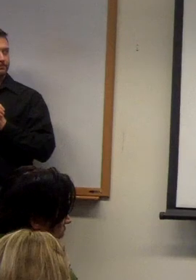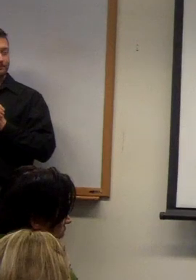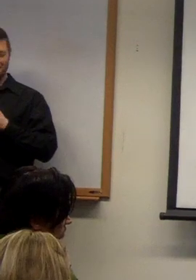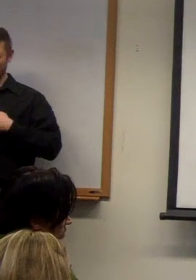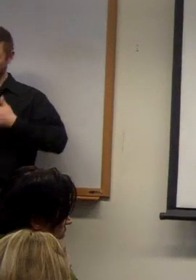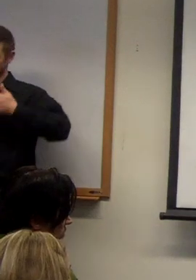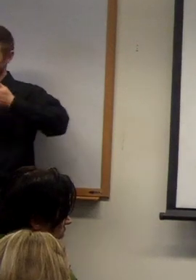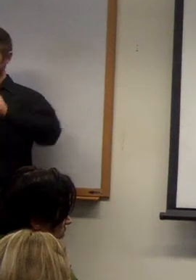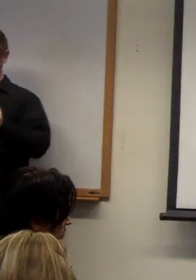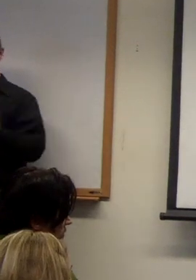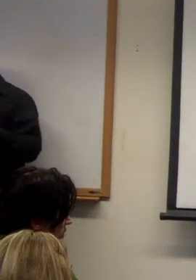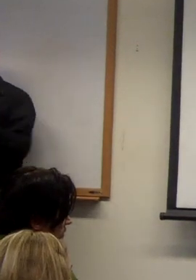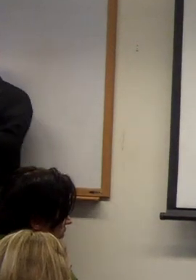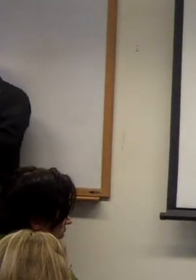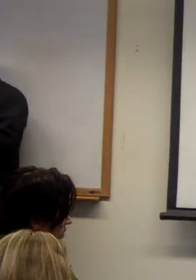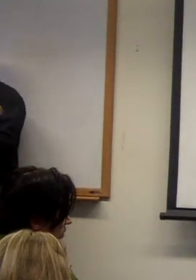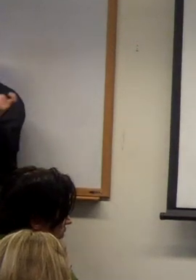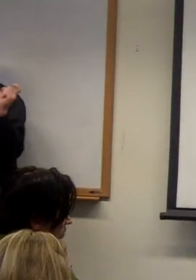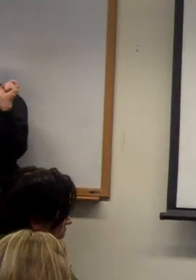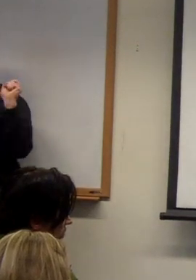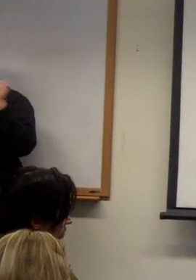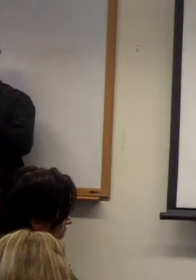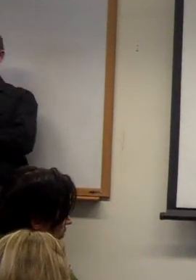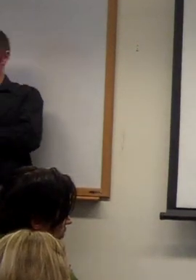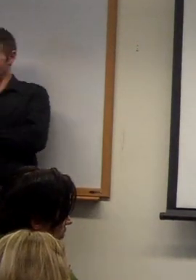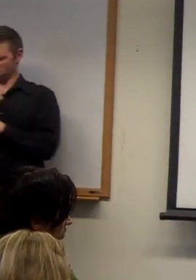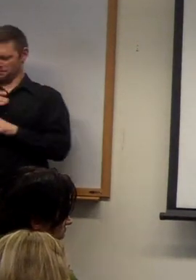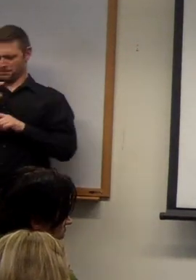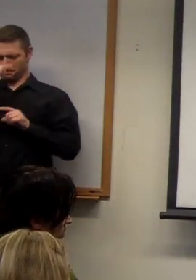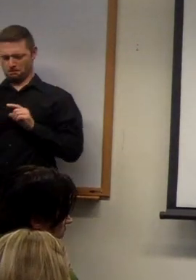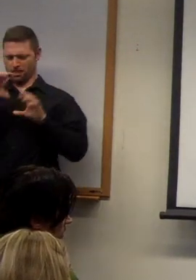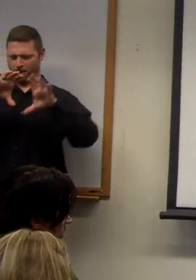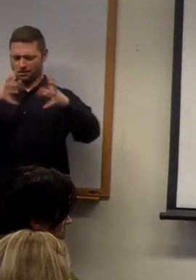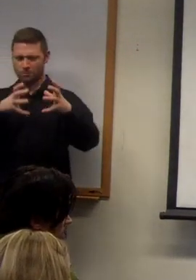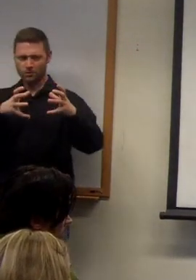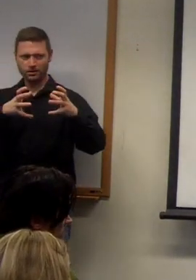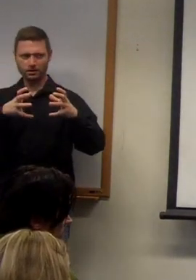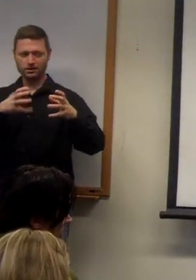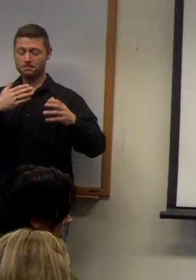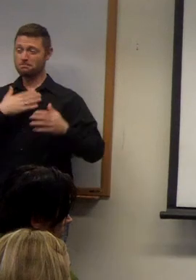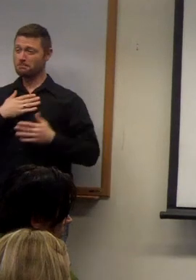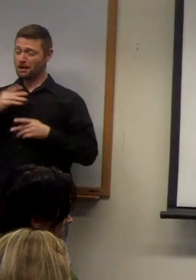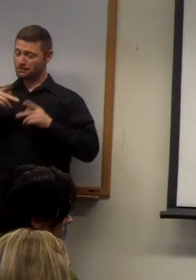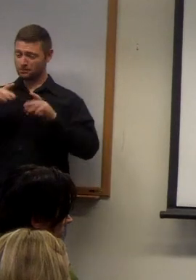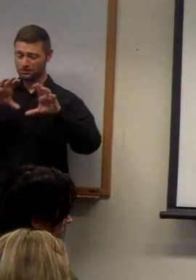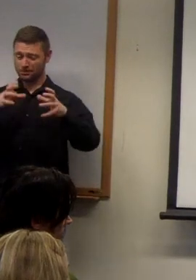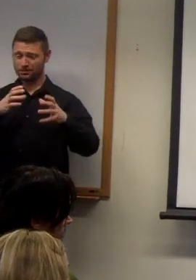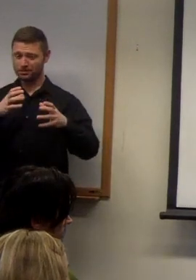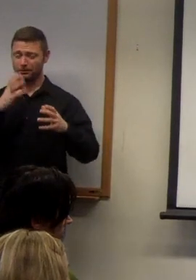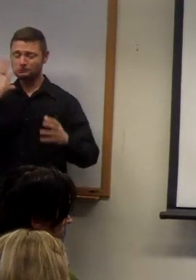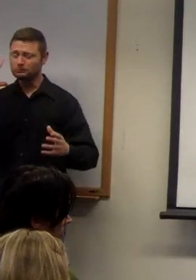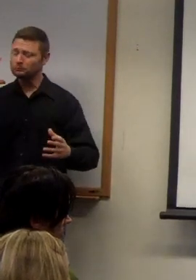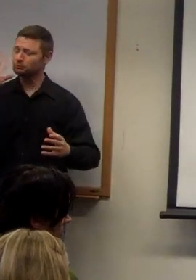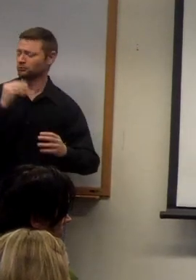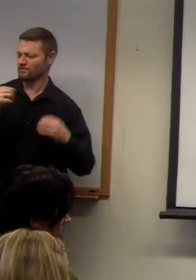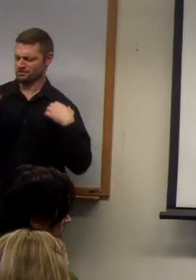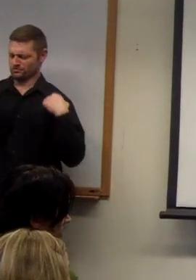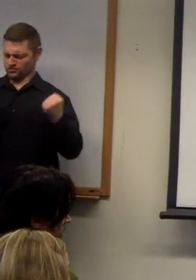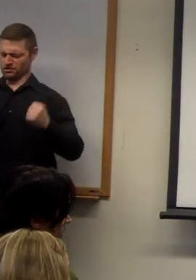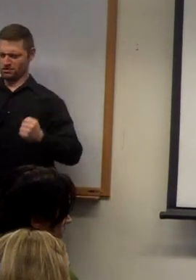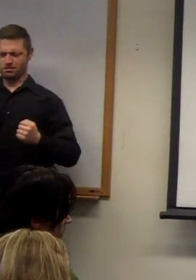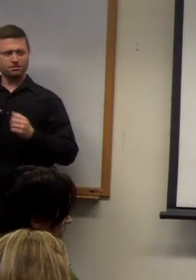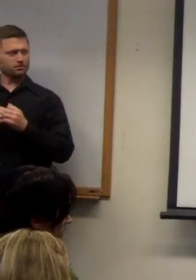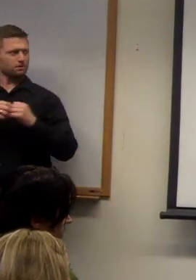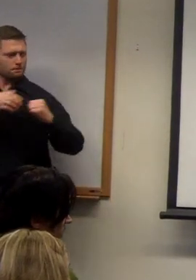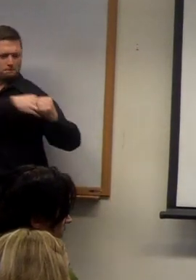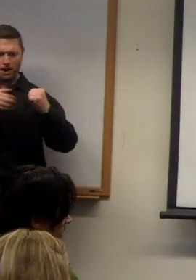I'm trying to turn this ship around and go back to the black community and start building up my people, because my people are beautiful and they are strong and they are powerful and they